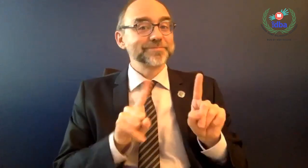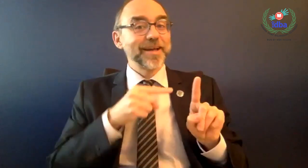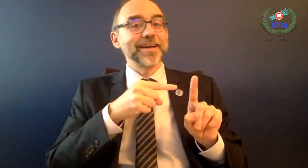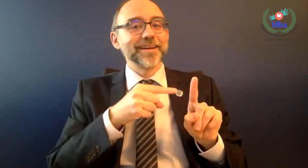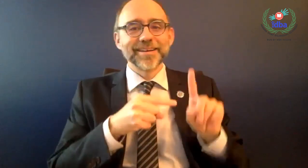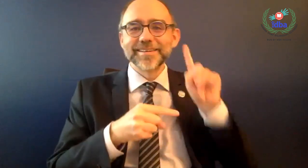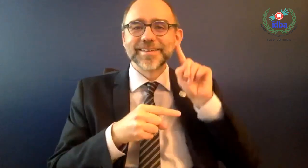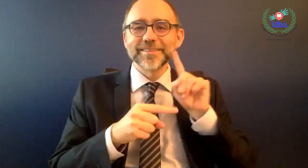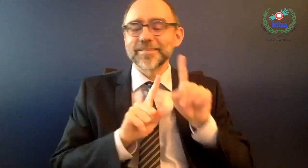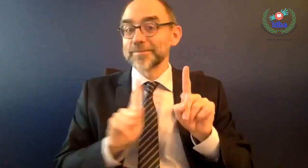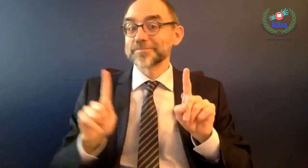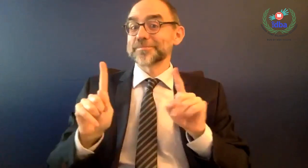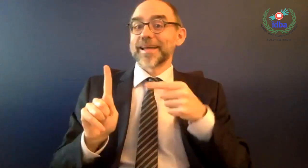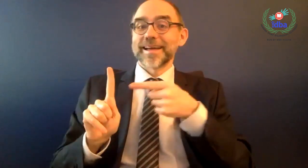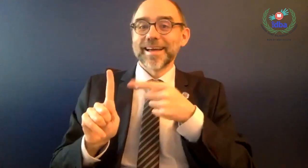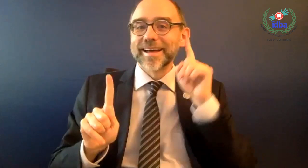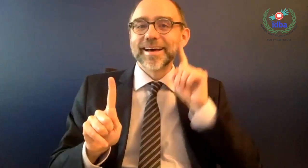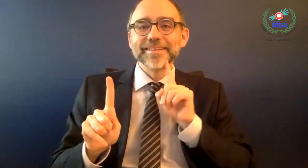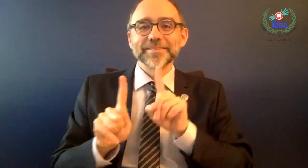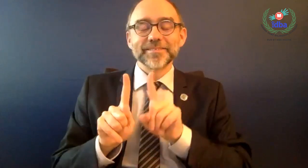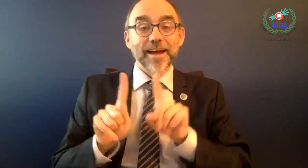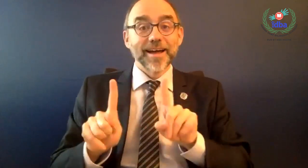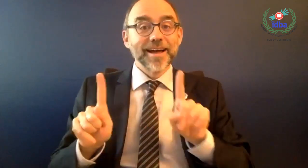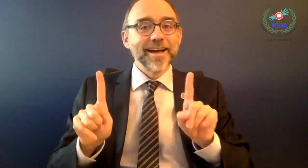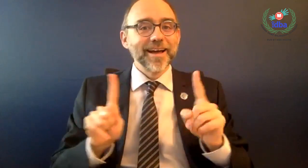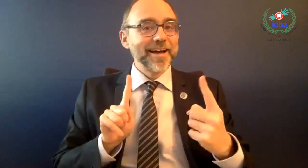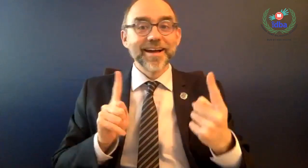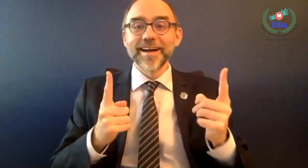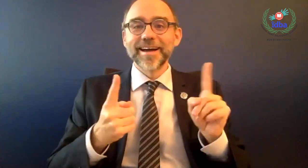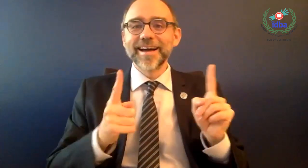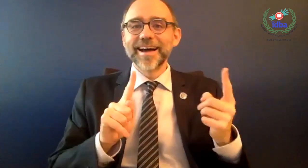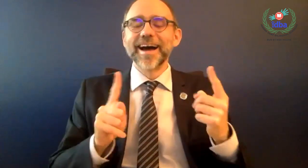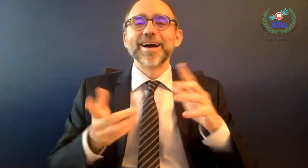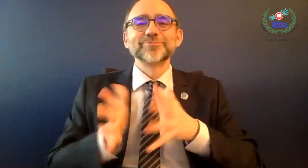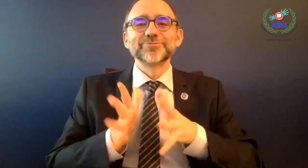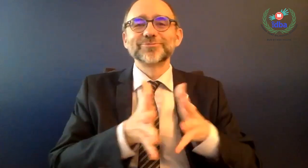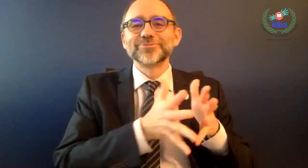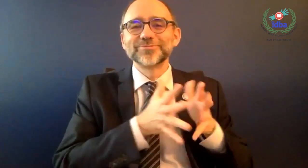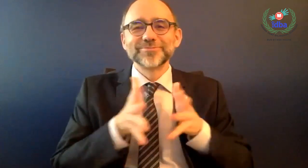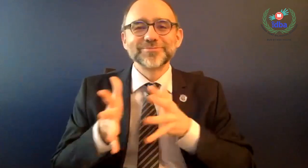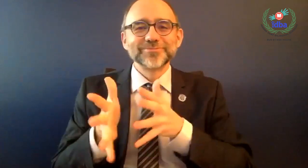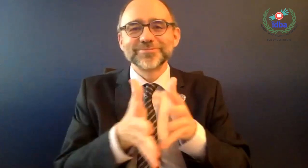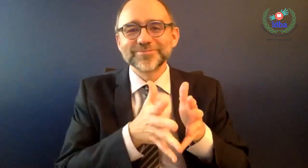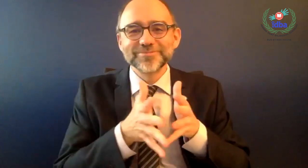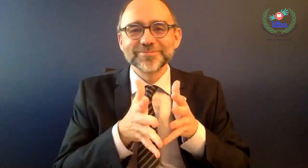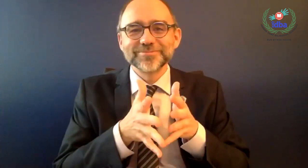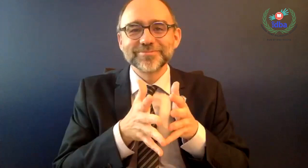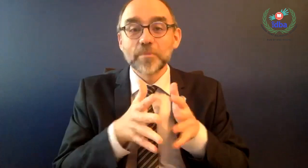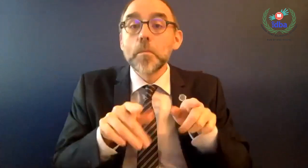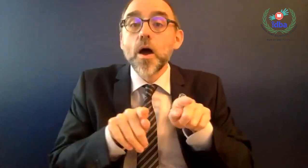and another deaf person, one more deaf person, one more deaf student in the classroom. So that everybody can sign to